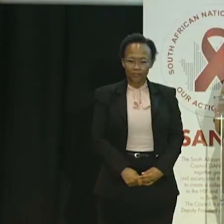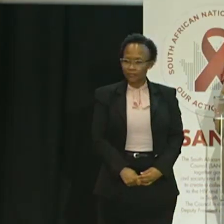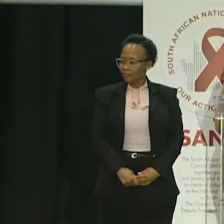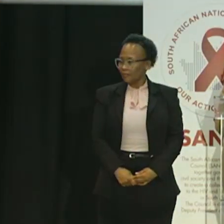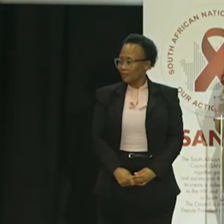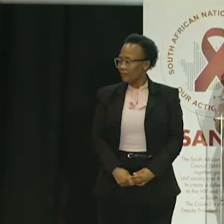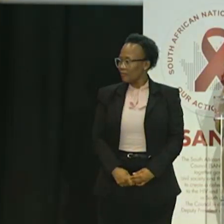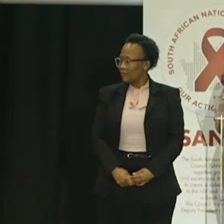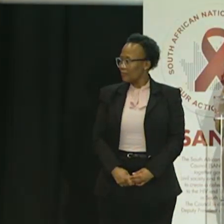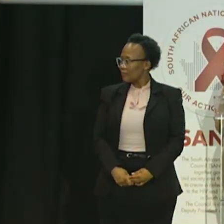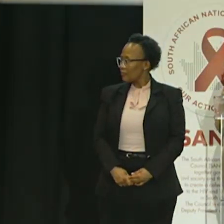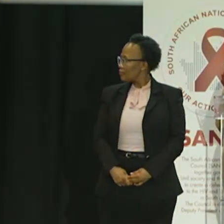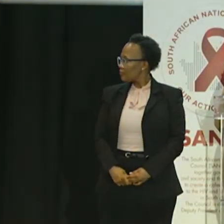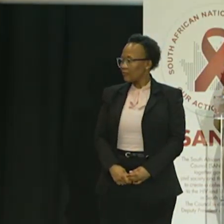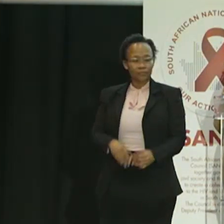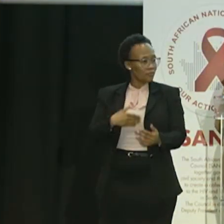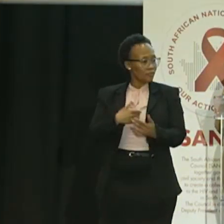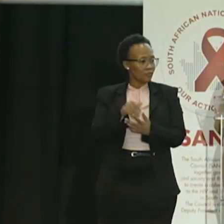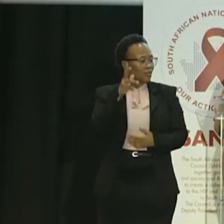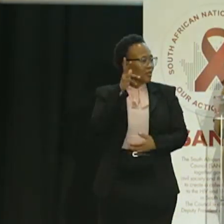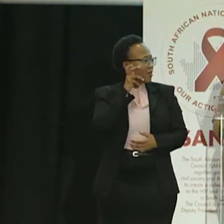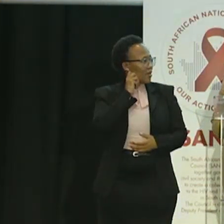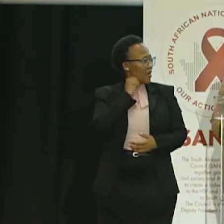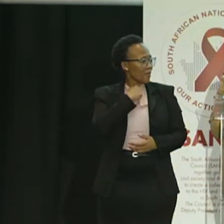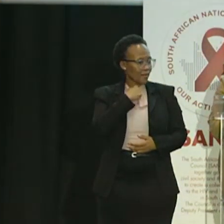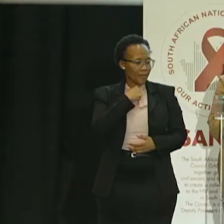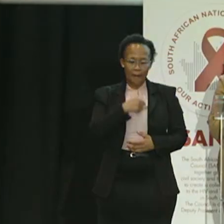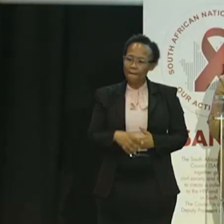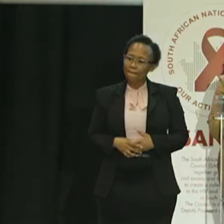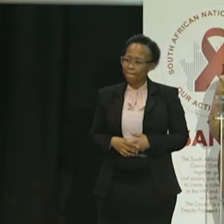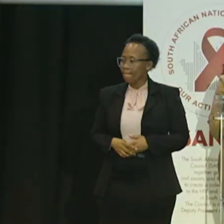clear. Can you hear me? Yes, we can hear you.